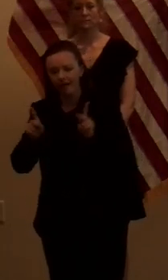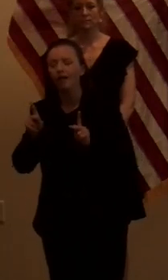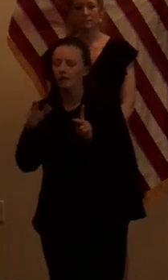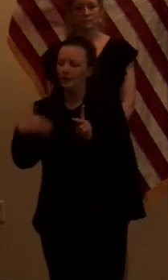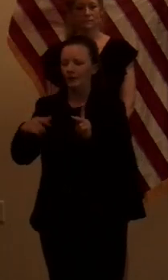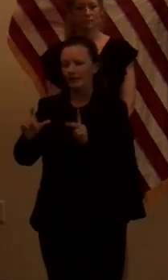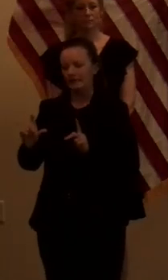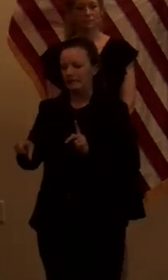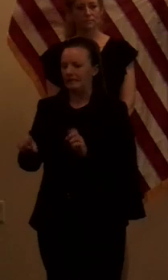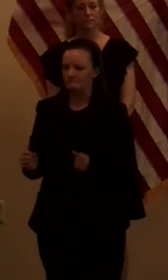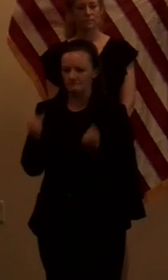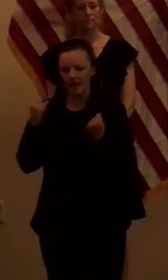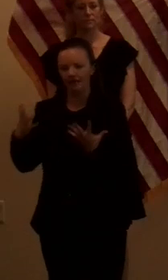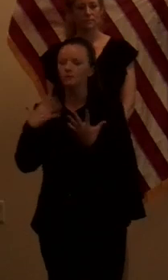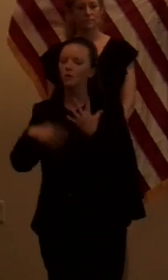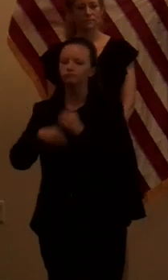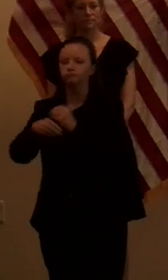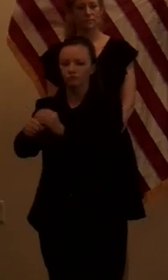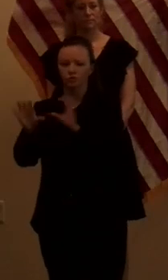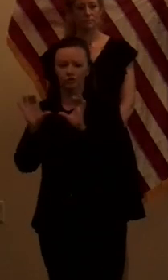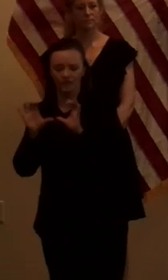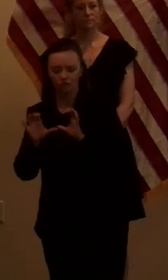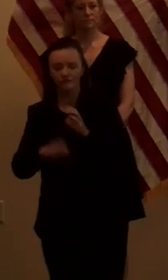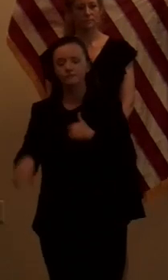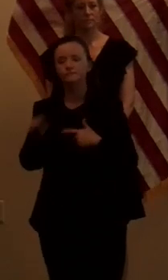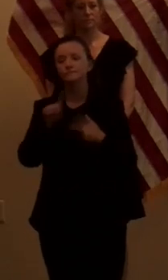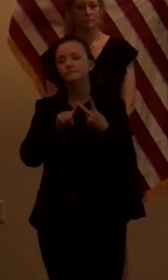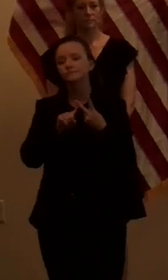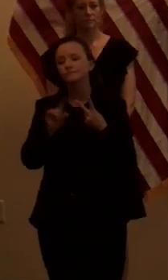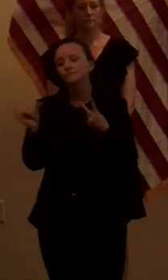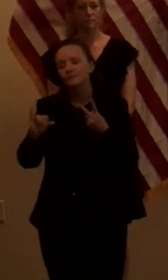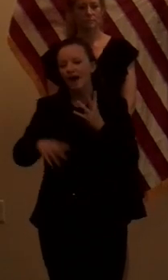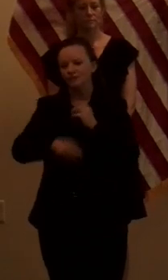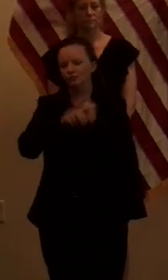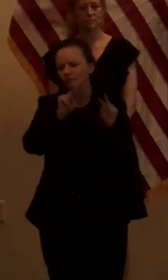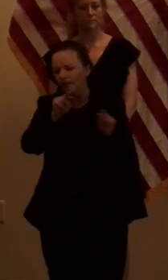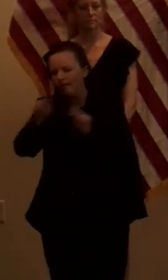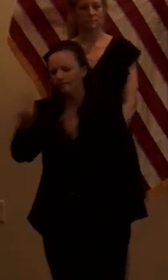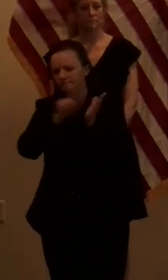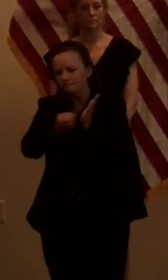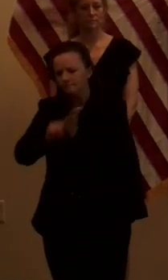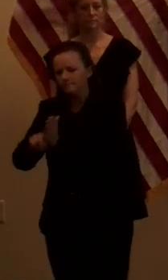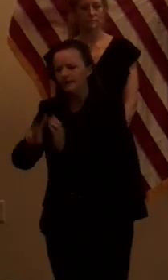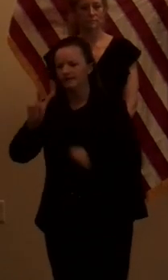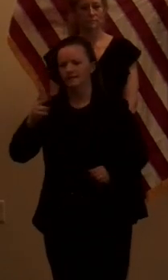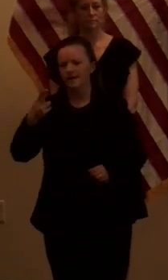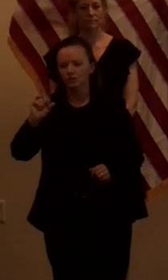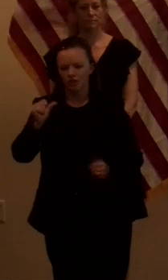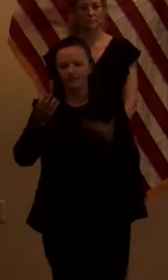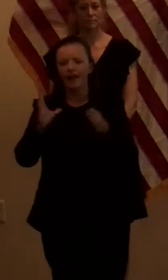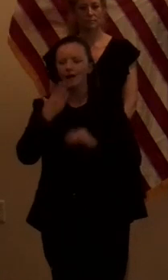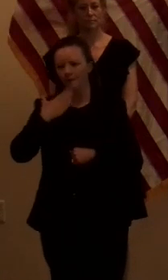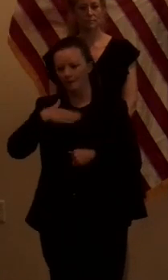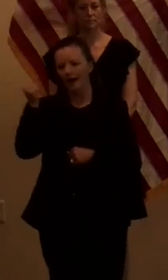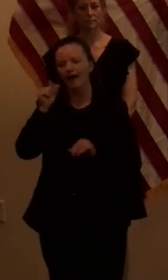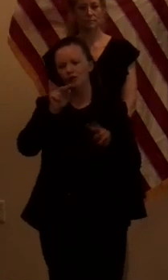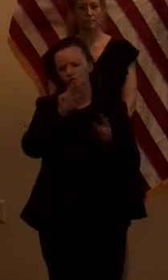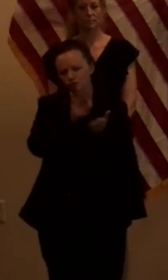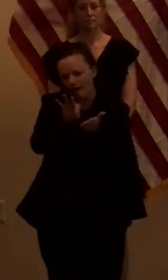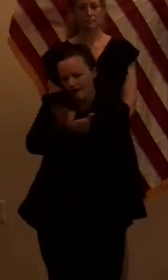also allowed for additional surveillance by DHS so we can better track the cases of COVID-19